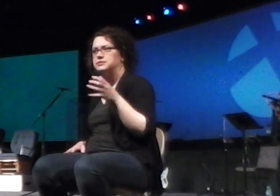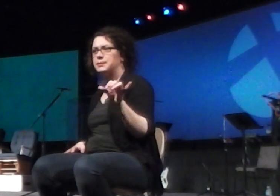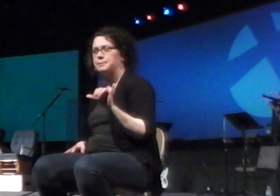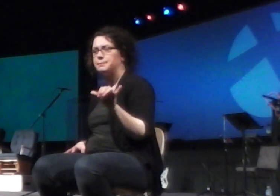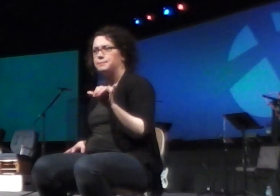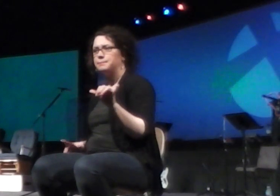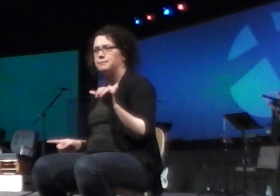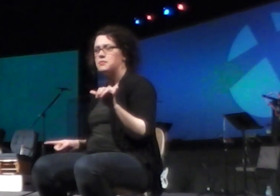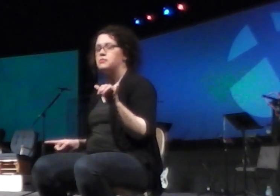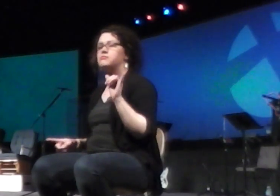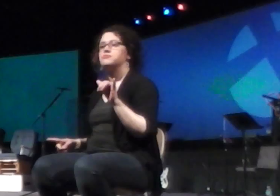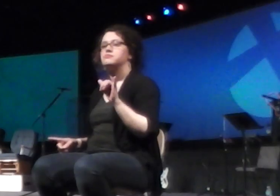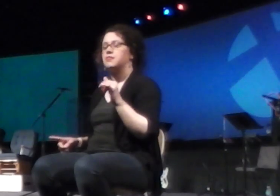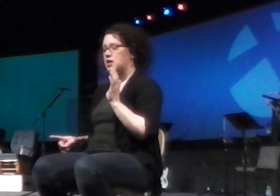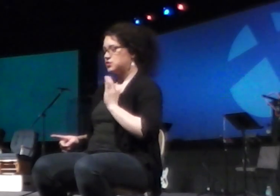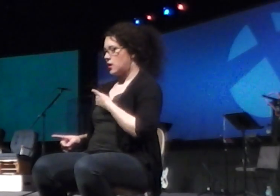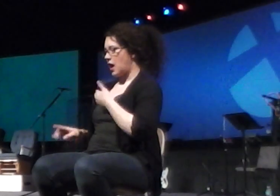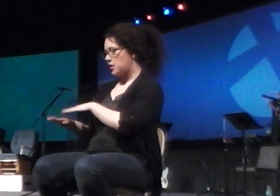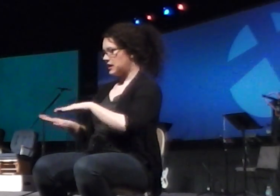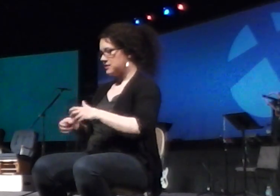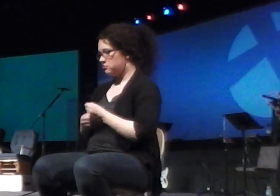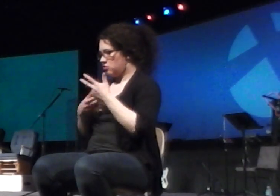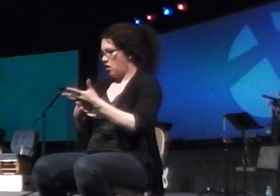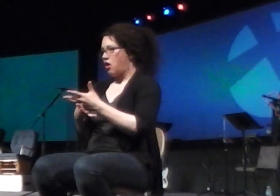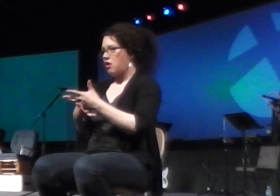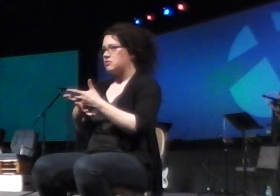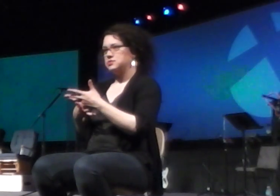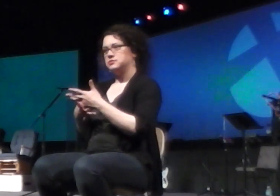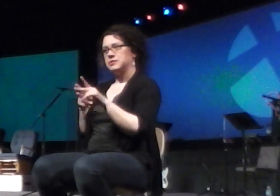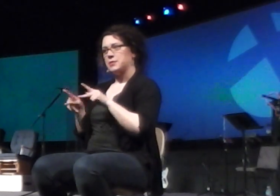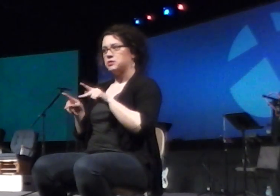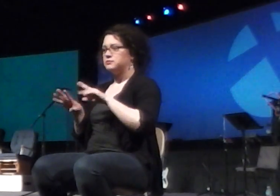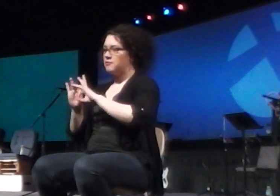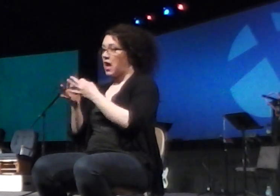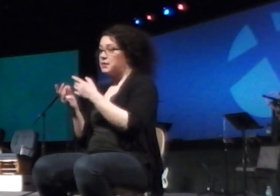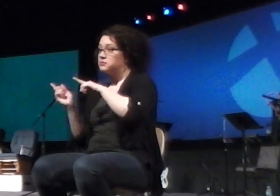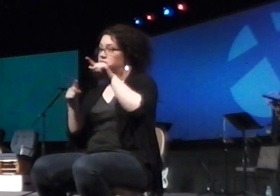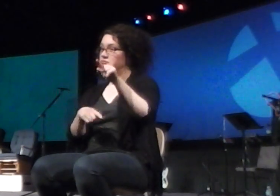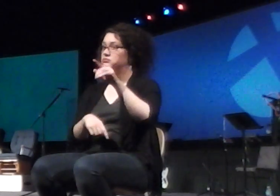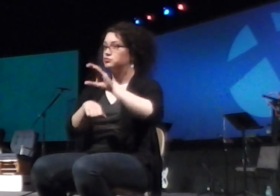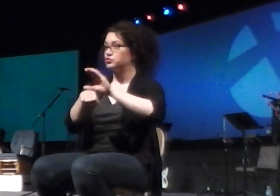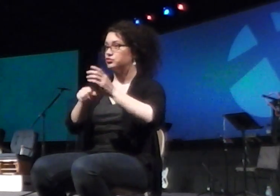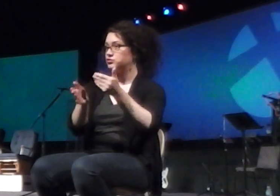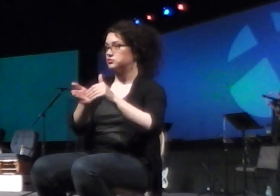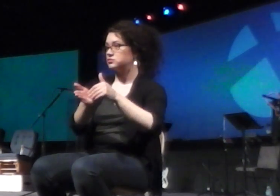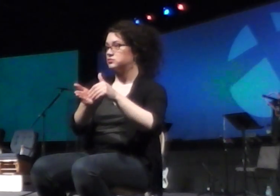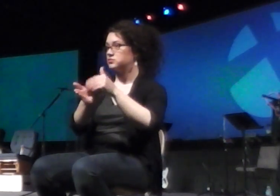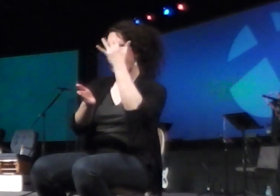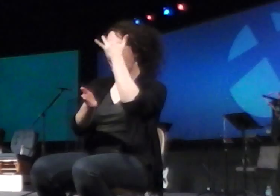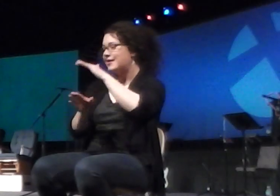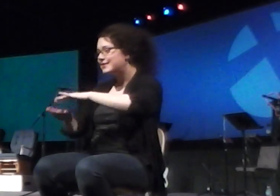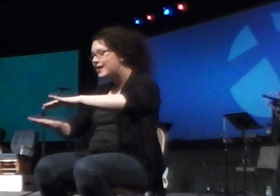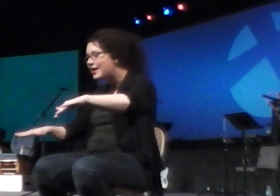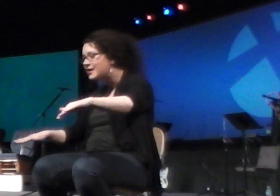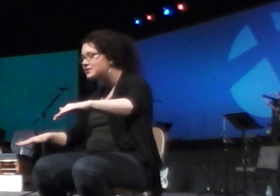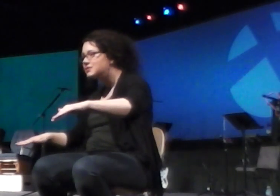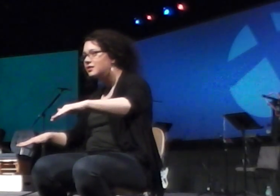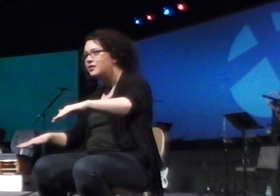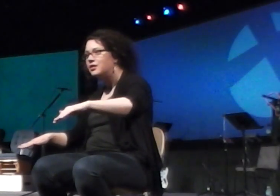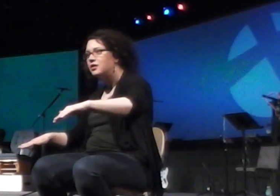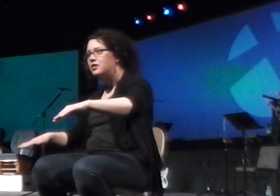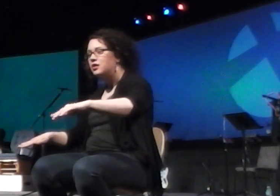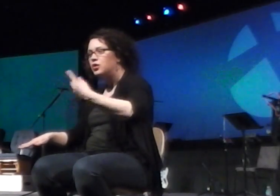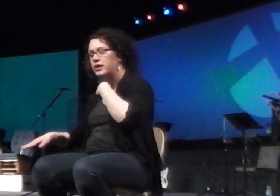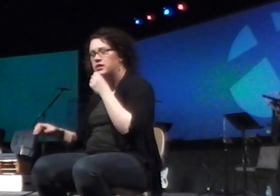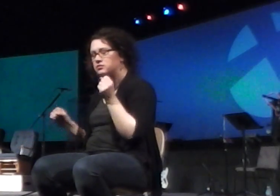that will bring people back to church, bring families back to church. It's because our kids oftentimes are the ones who wake